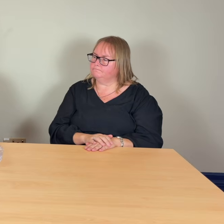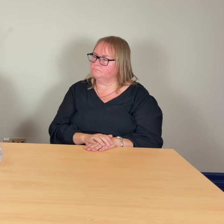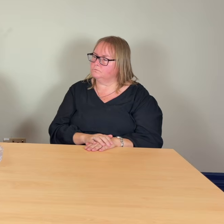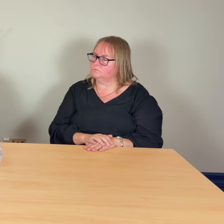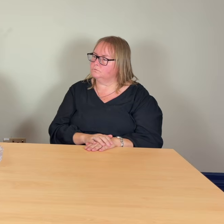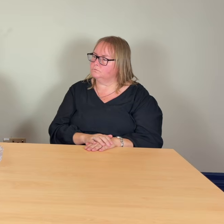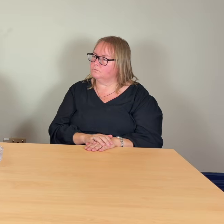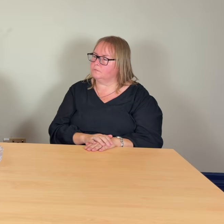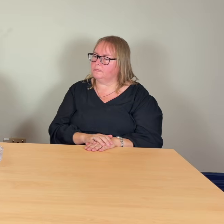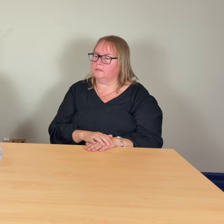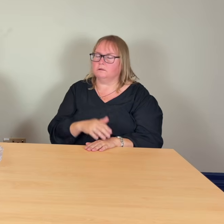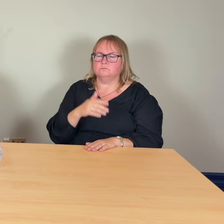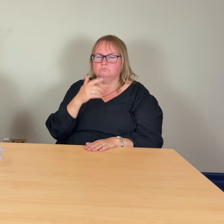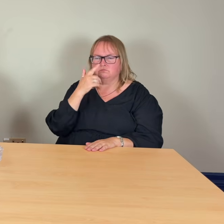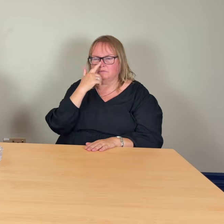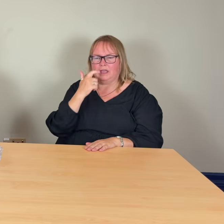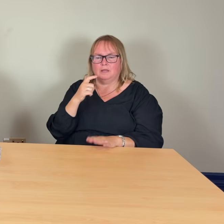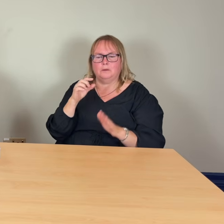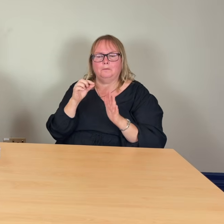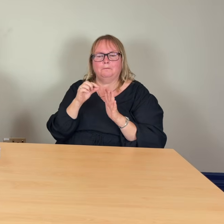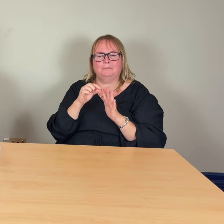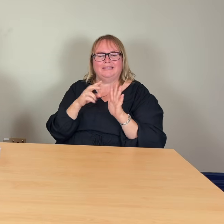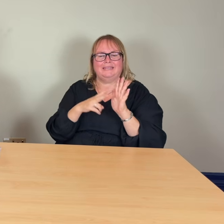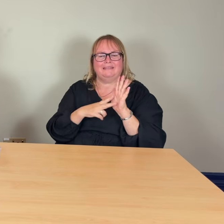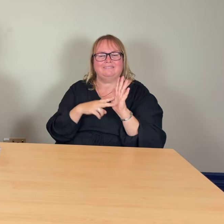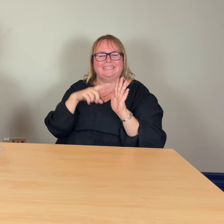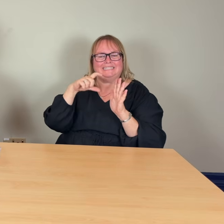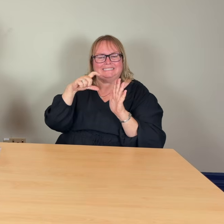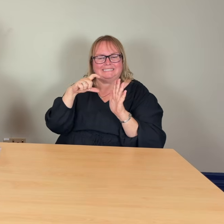Although we do use PVC-free cling film.